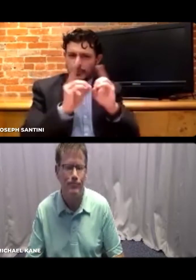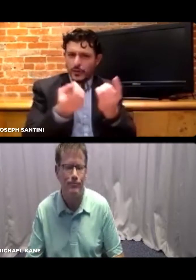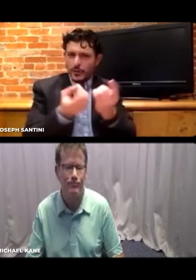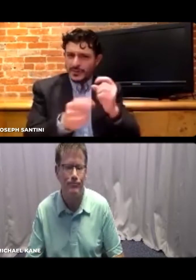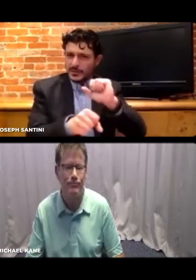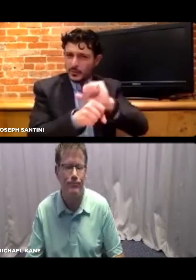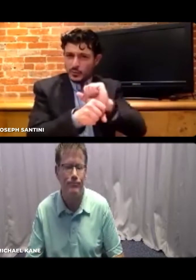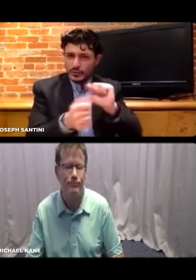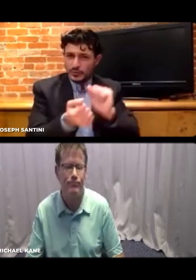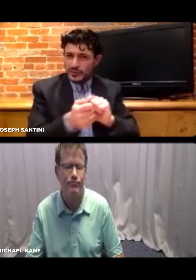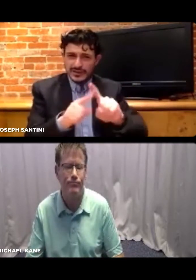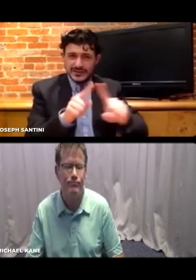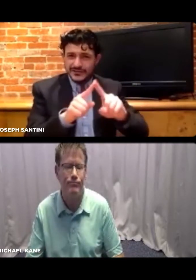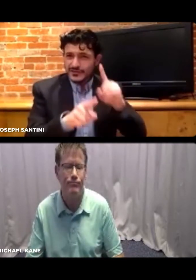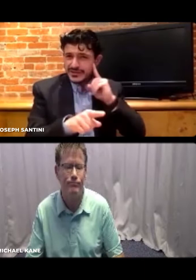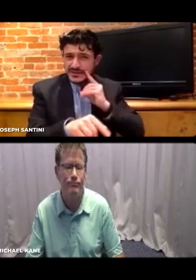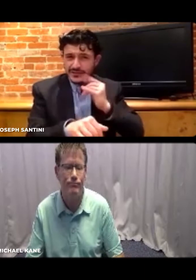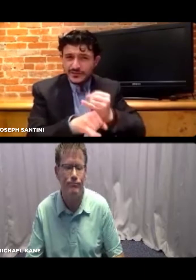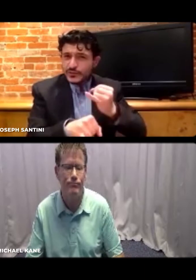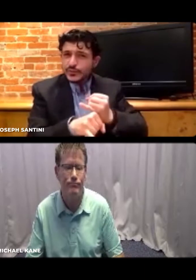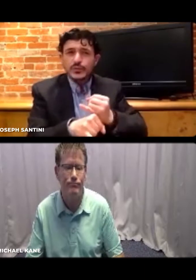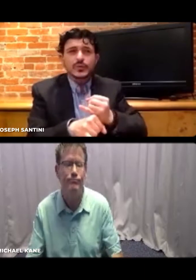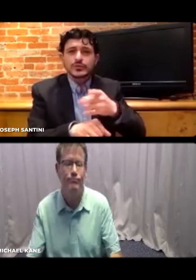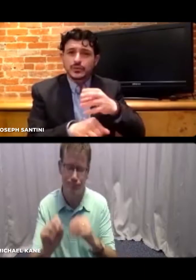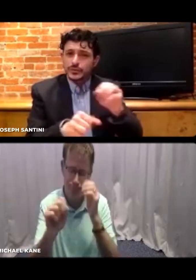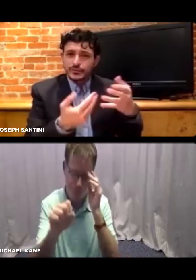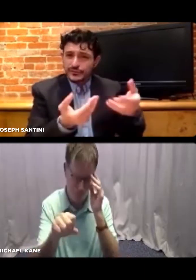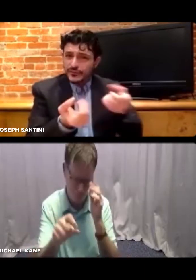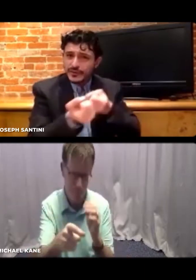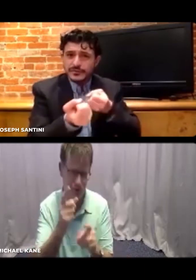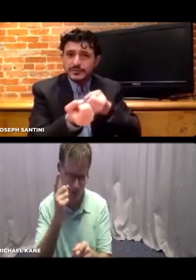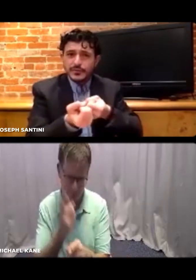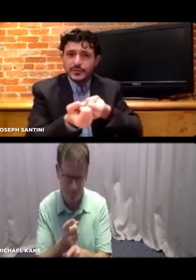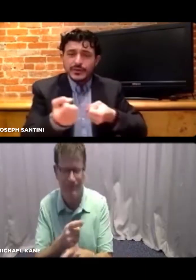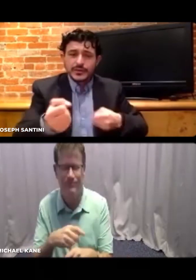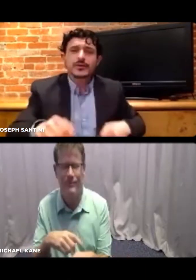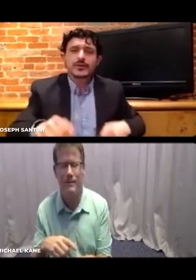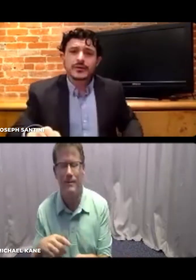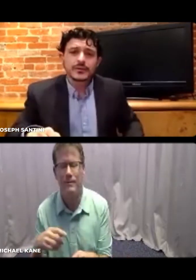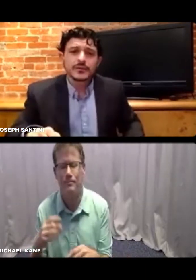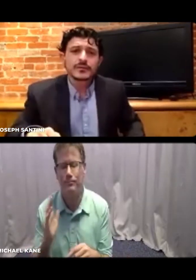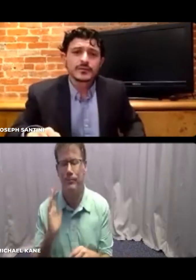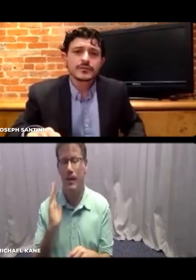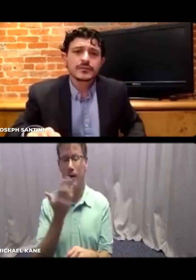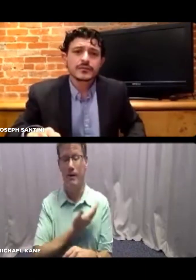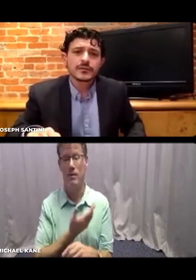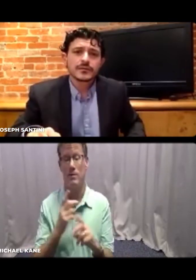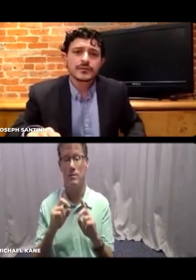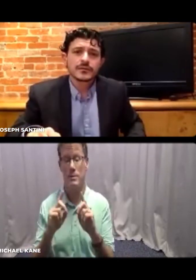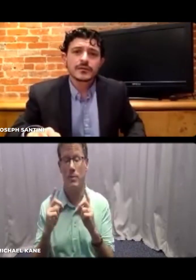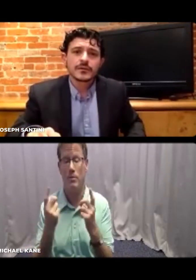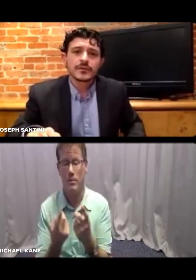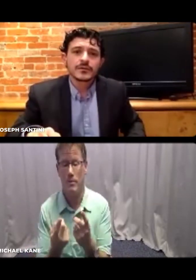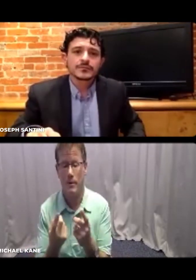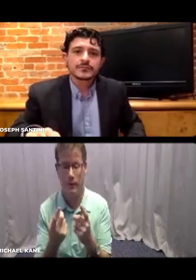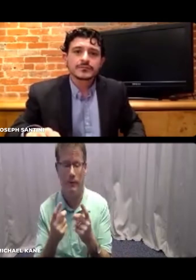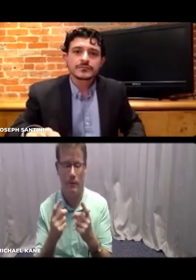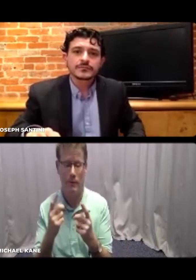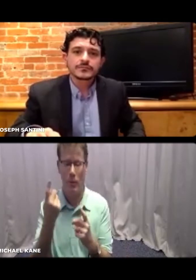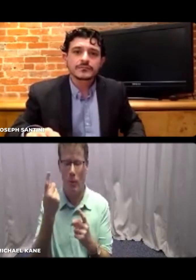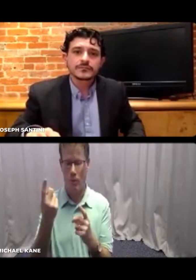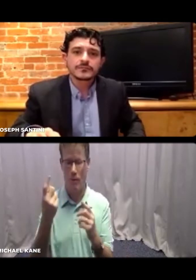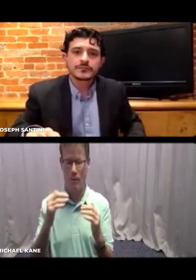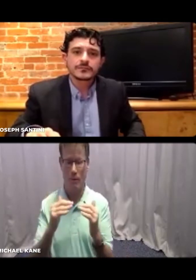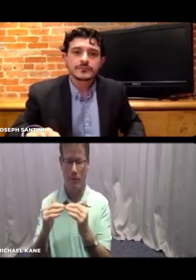Right. Does your department work with any deaf schools, provide any type of support like that? Yes, you're correct. We do. In